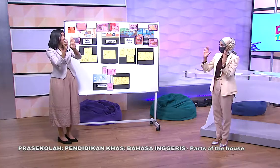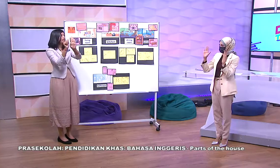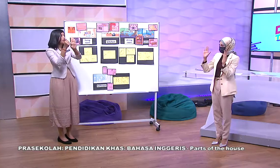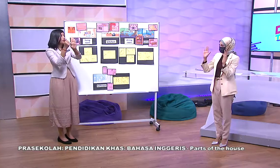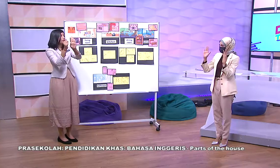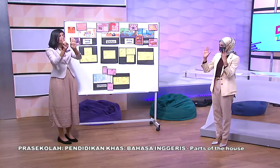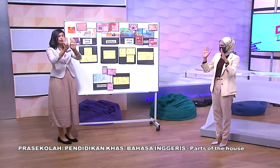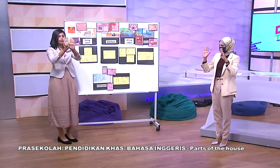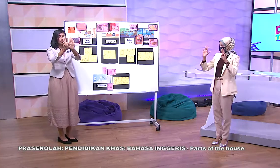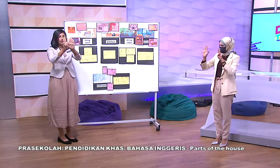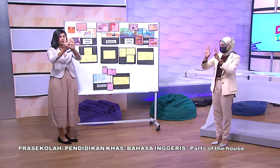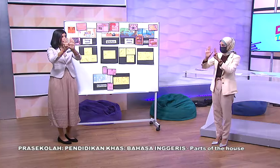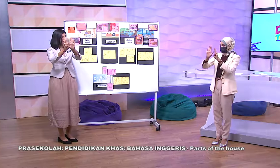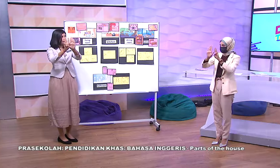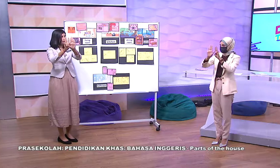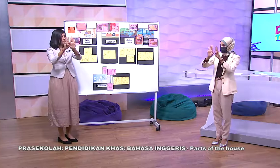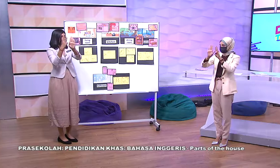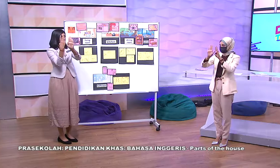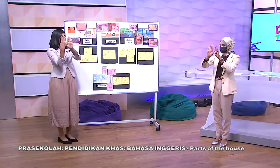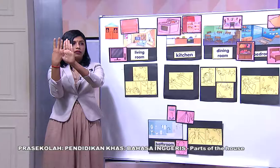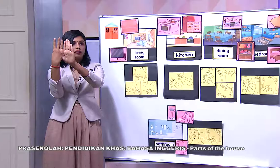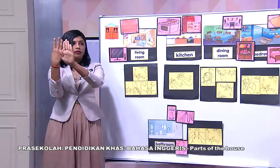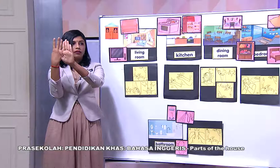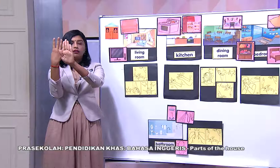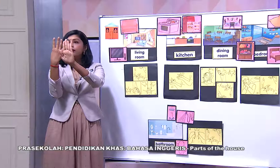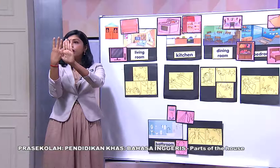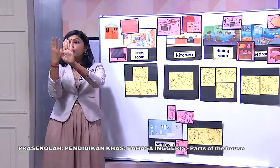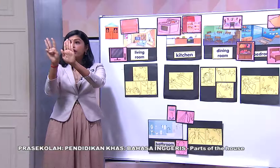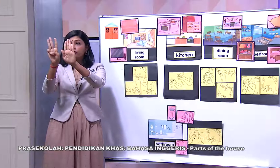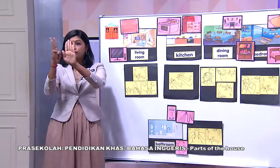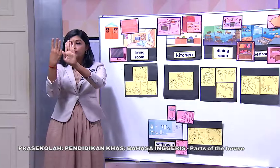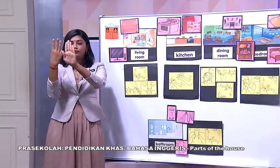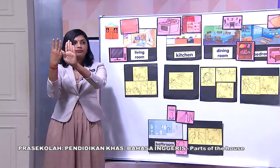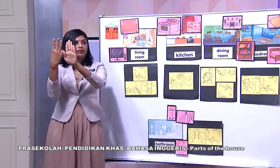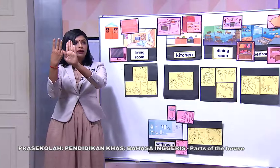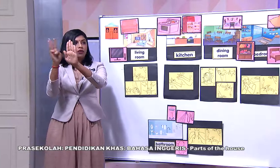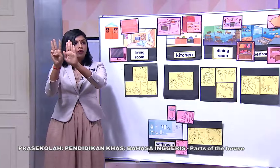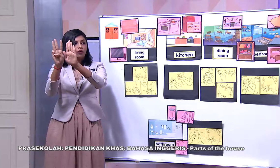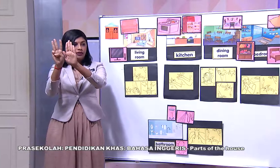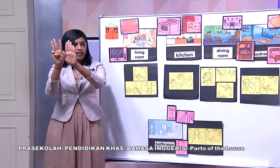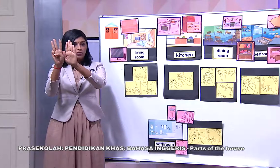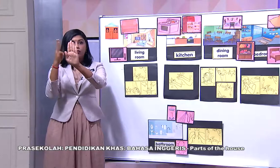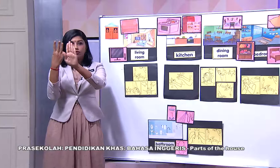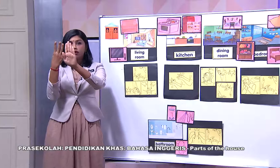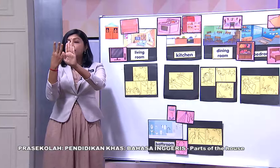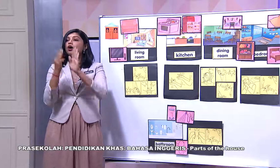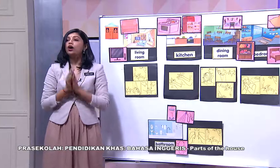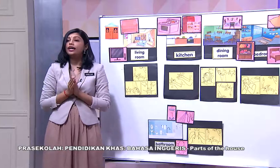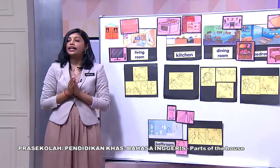the door. Okay. Put it near, bring it in. Wardrobe. Wardrobe. Yes, wardrobe. Or another one